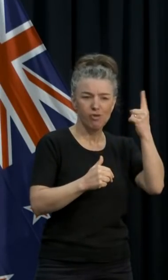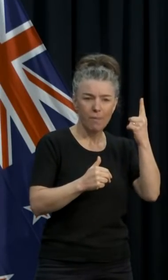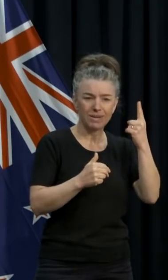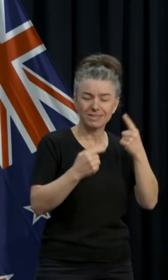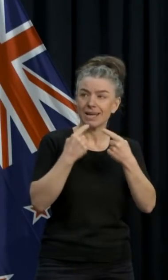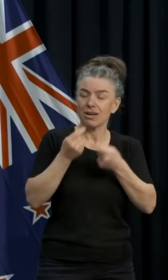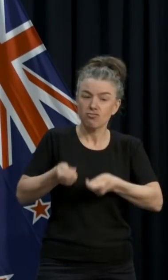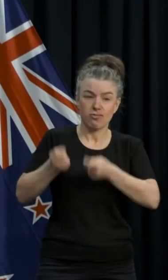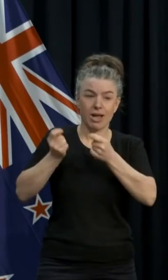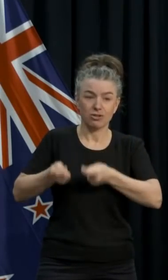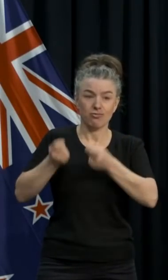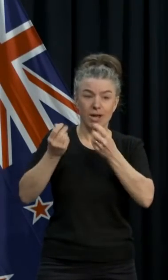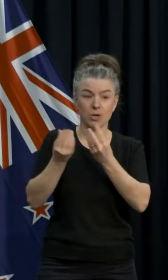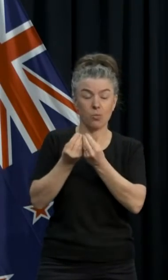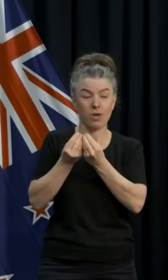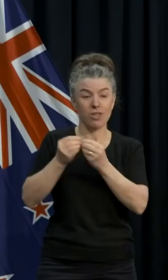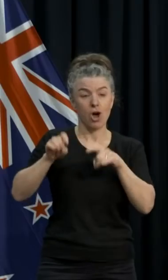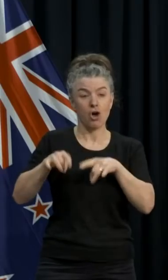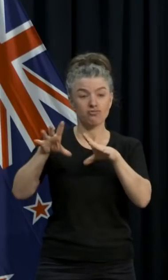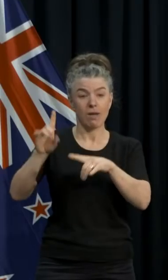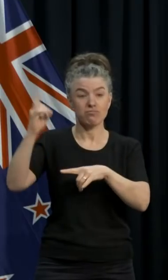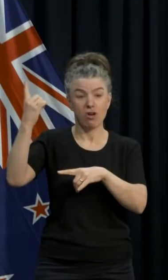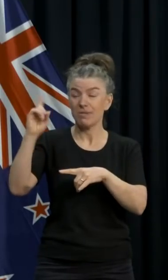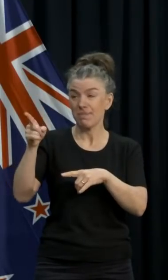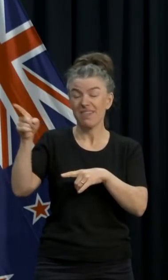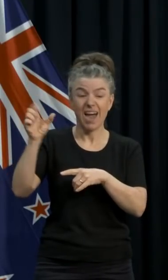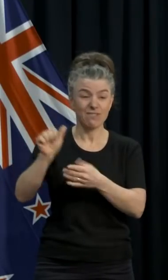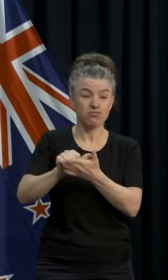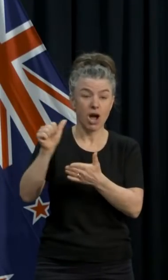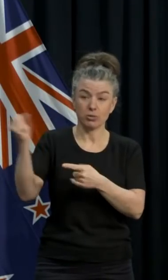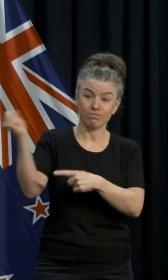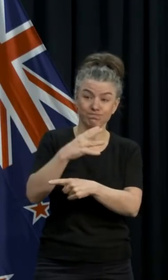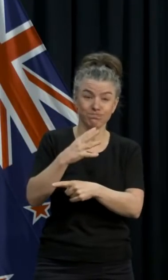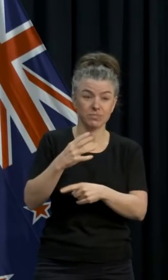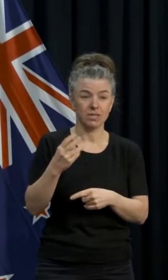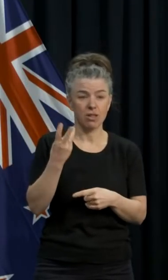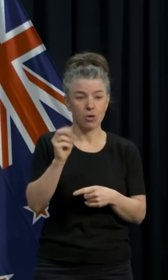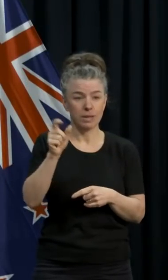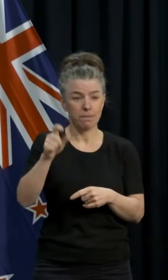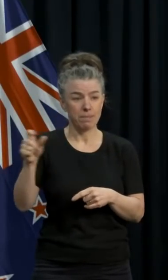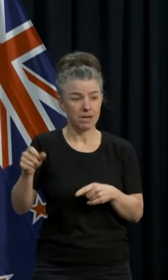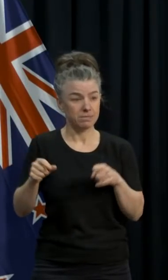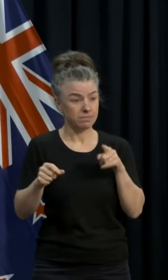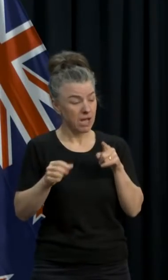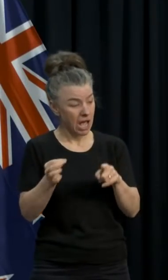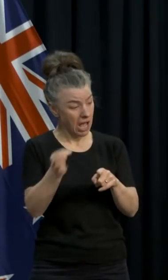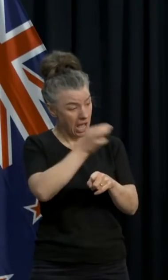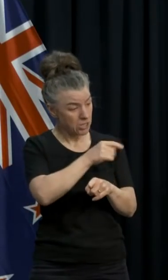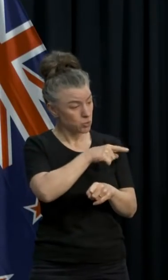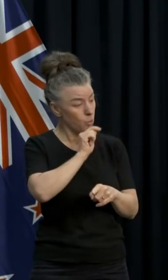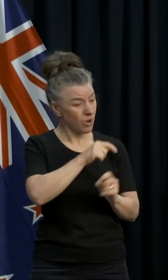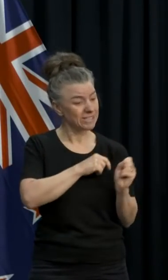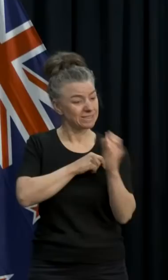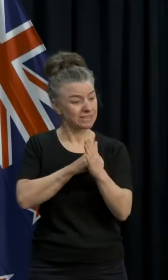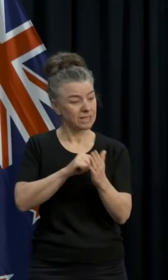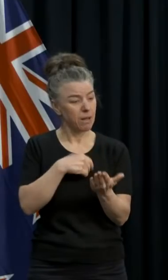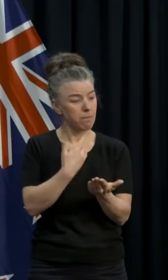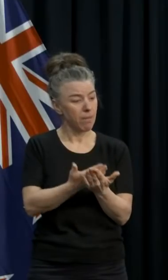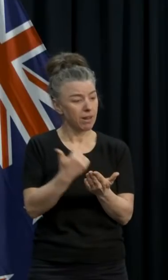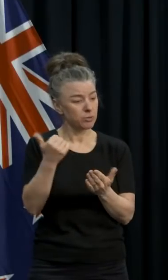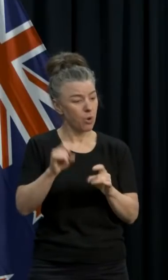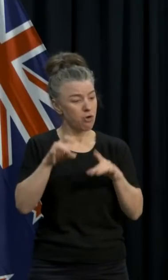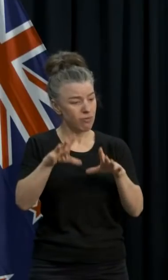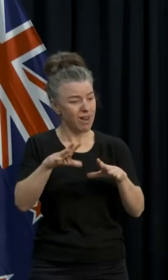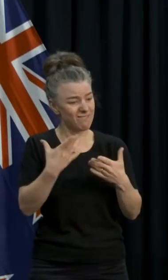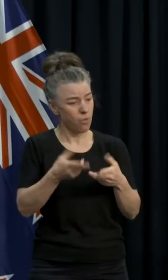approach that they're taking, but they are within their rights to do it. Are you going to send Australia a bill for the cost of that hotel? No. On